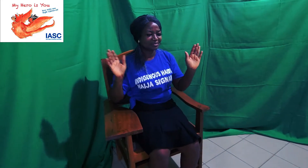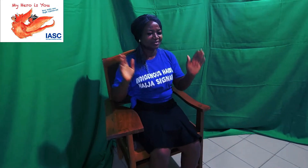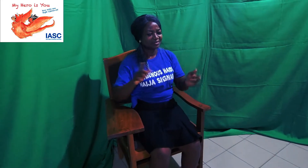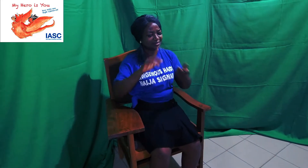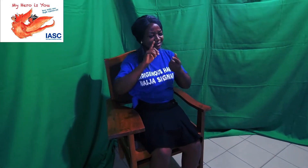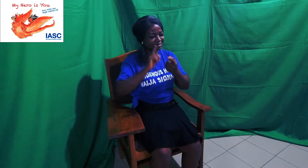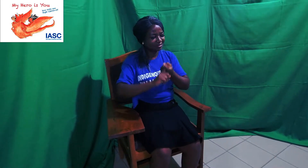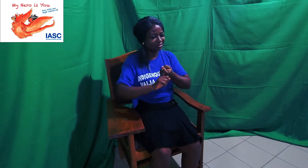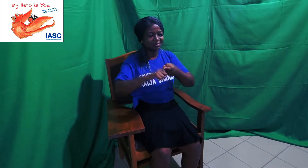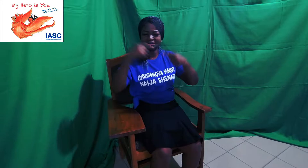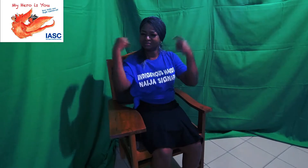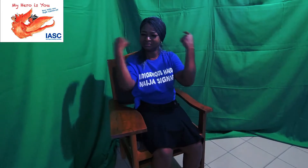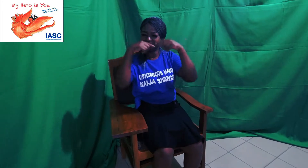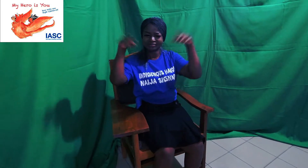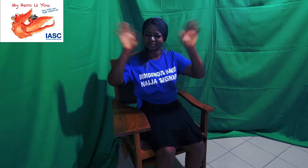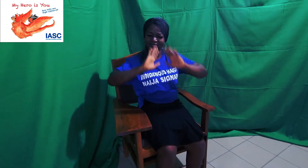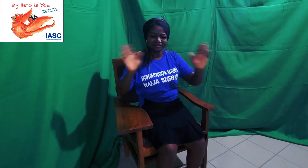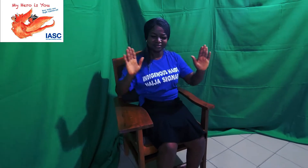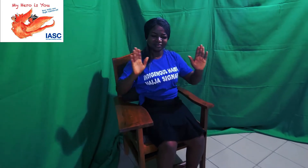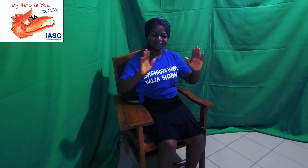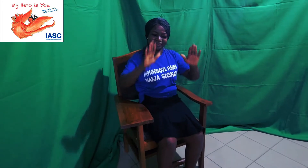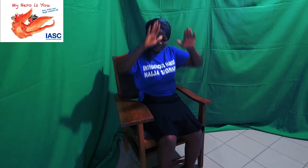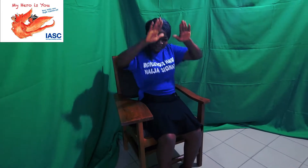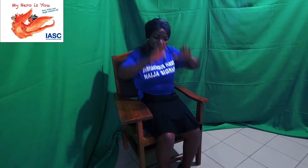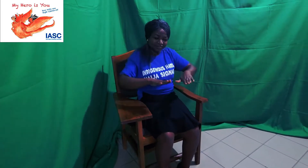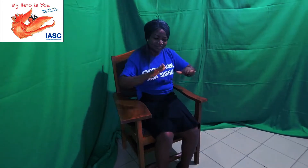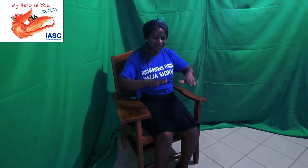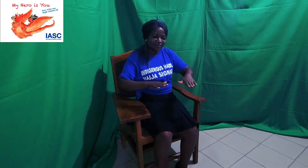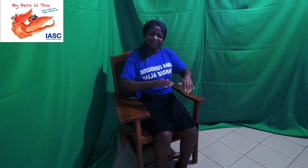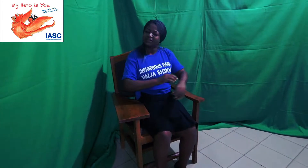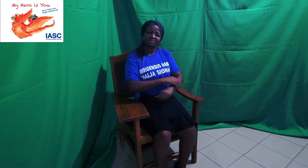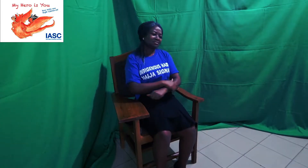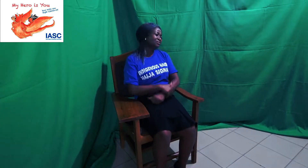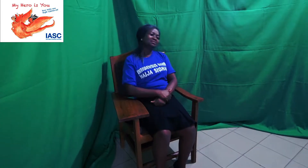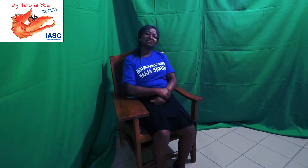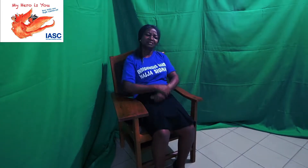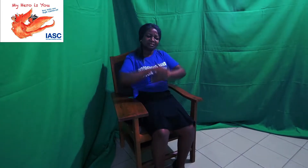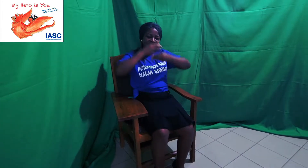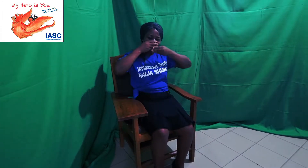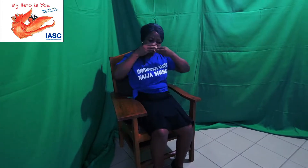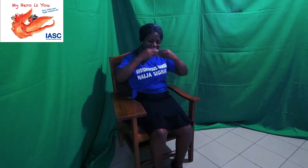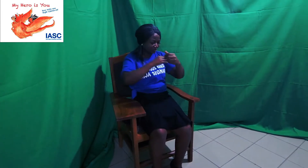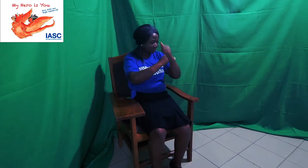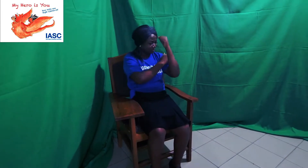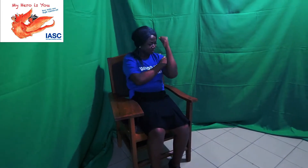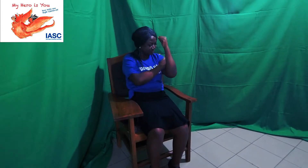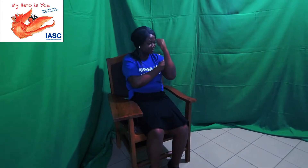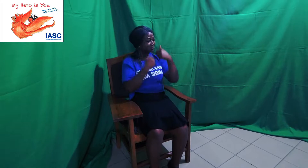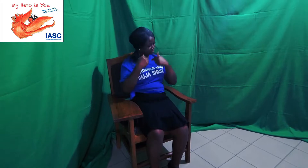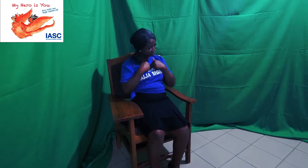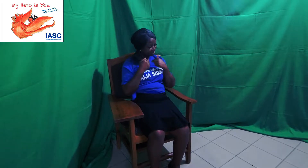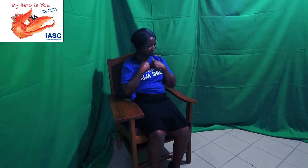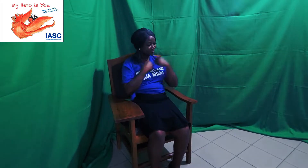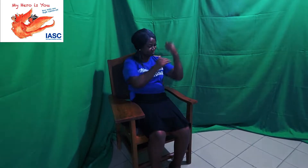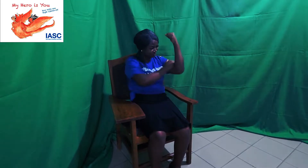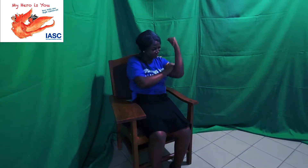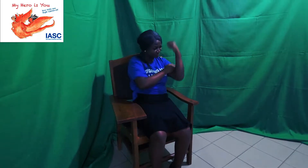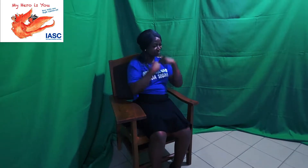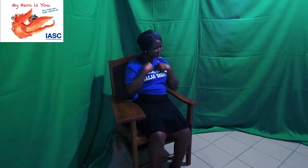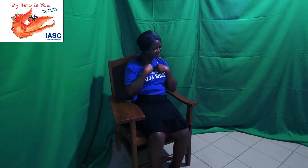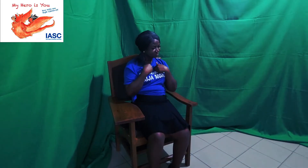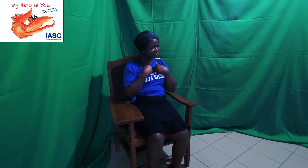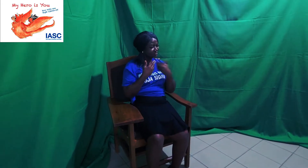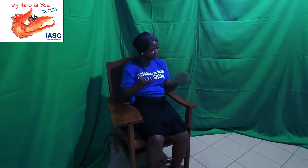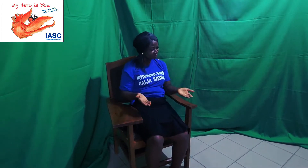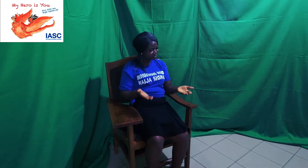closed. She wanted to see her friends, but it was not safe. Sarah wanted